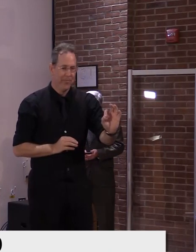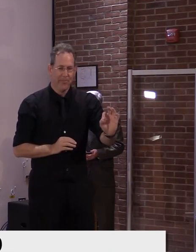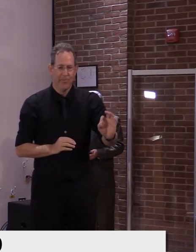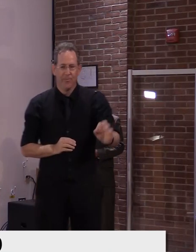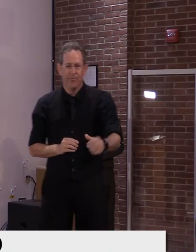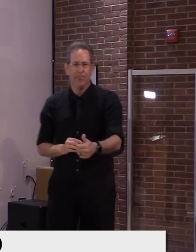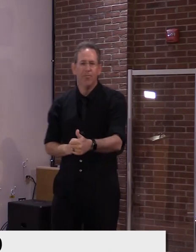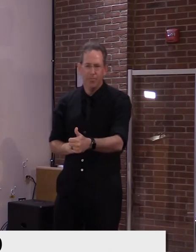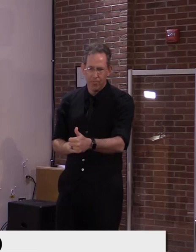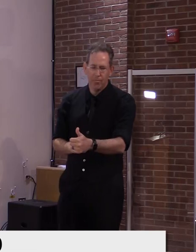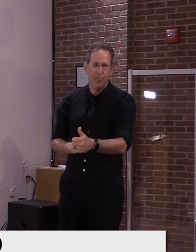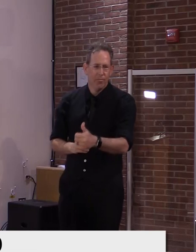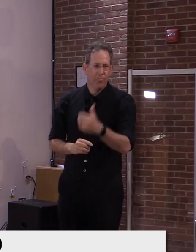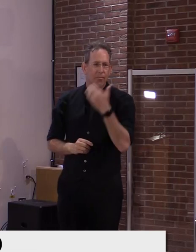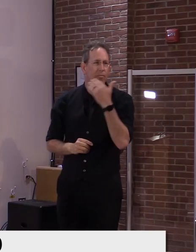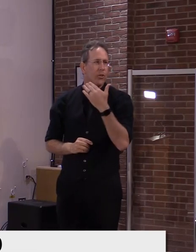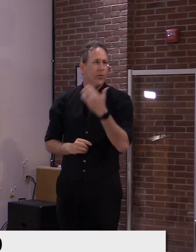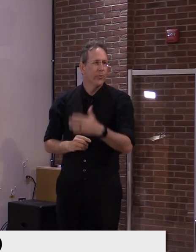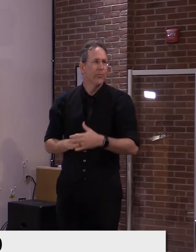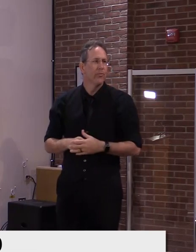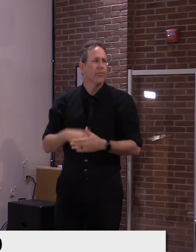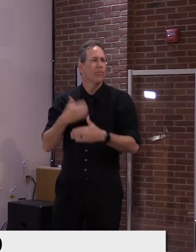Greg Lambereau, the County Courier.